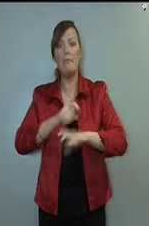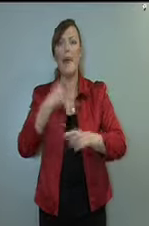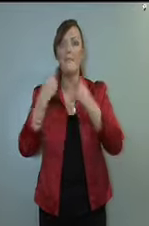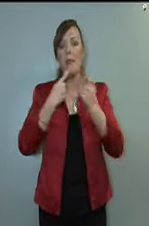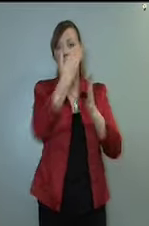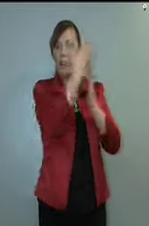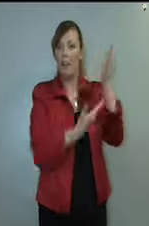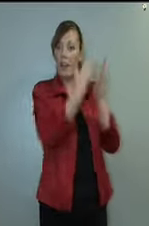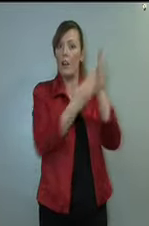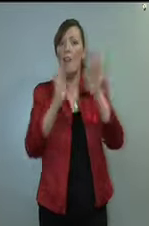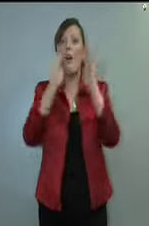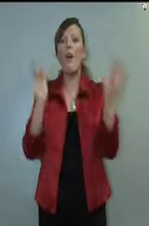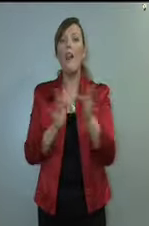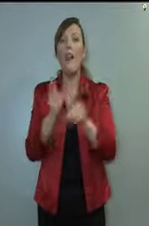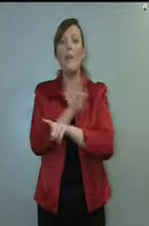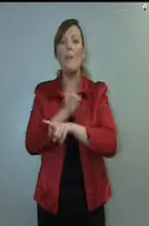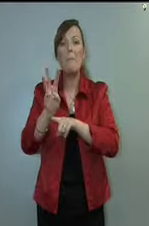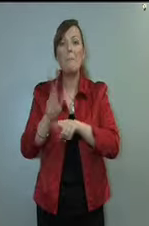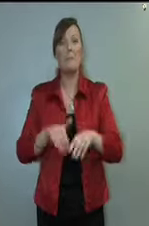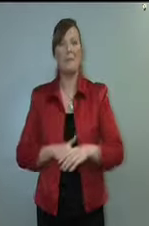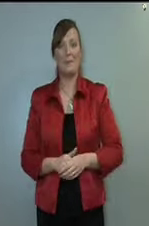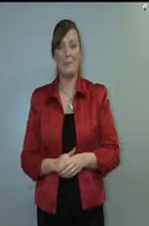creating online resources for FST members.